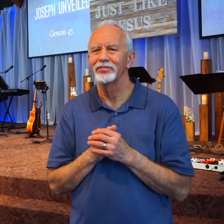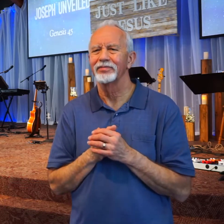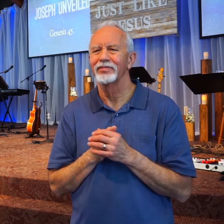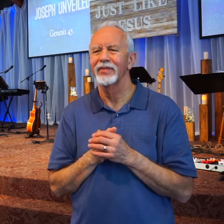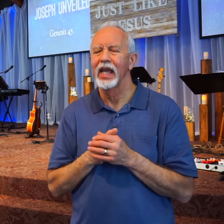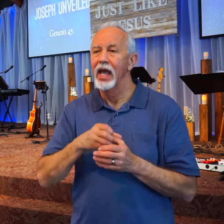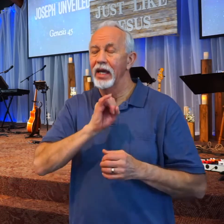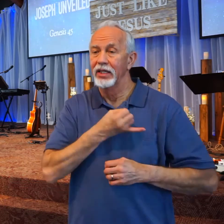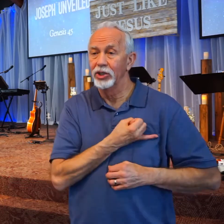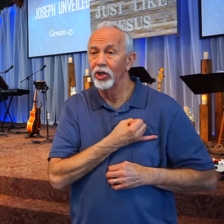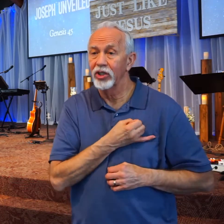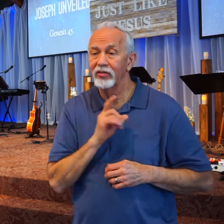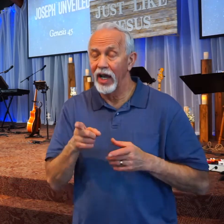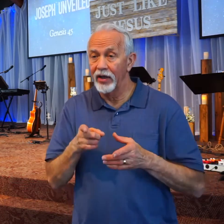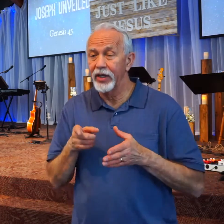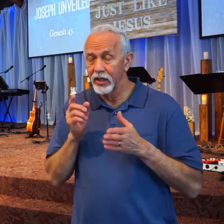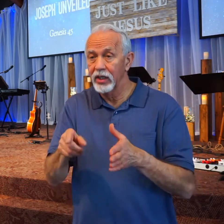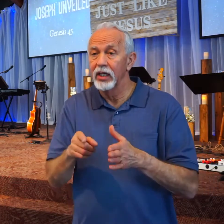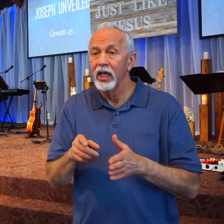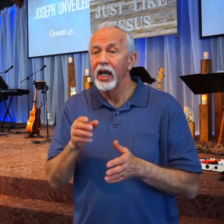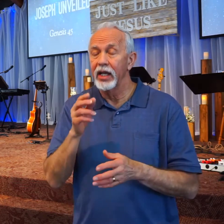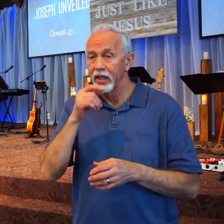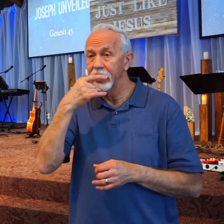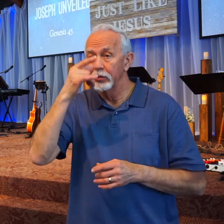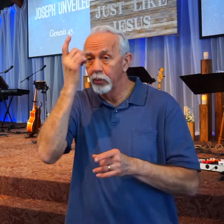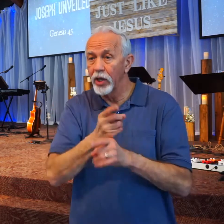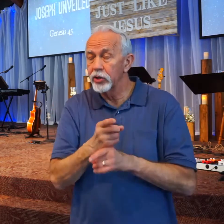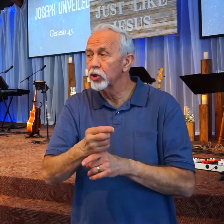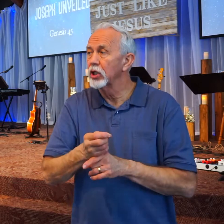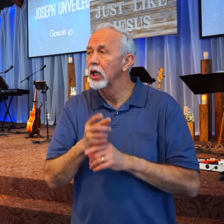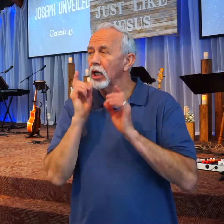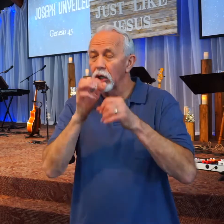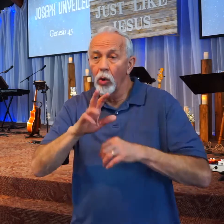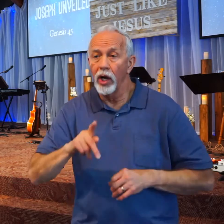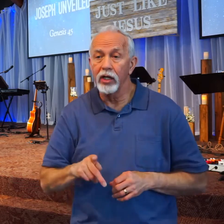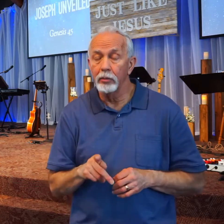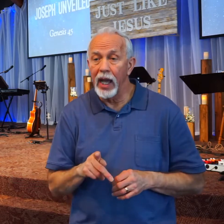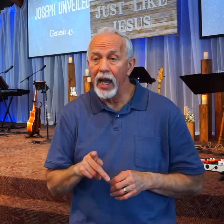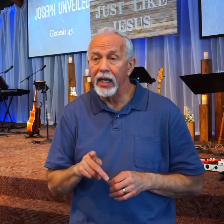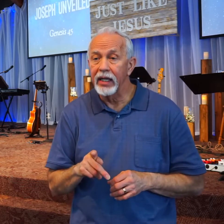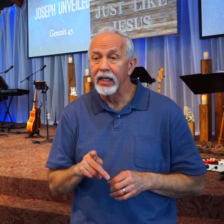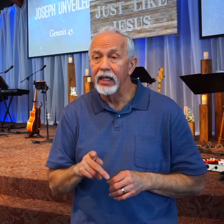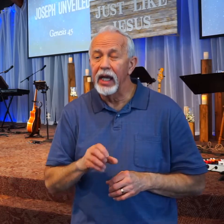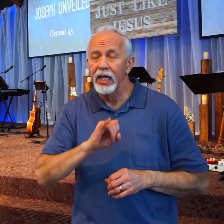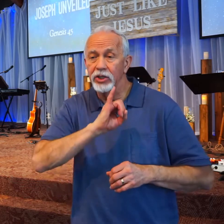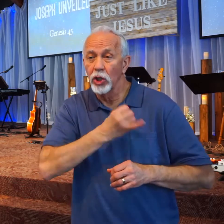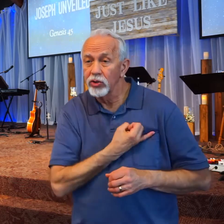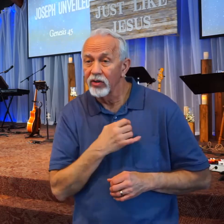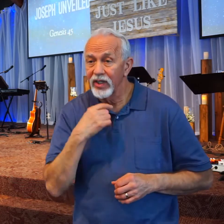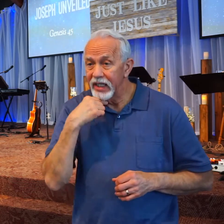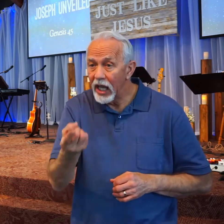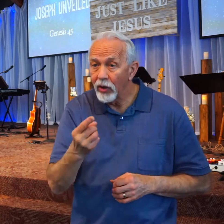So Joseph is out there in the driveway, and they're getting ready to back out on their camels and the vehicles that Pharaoh's providing.